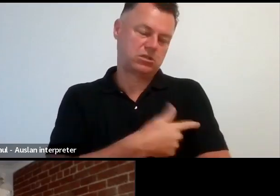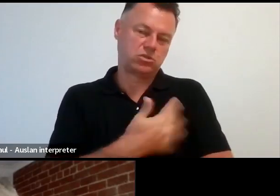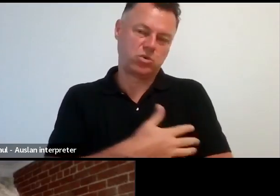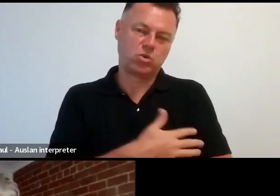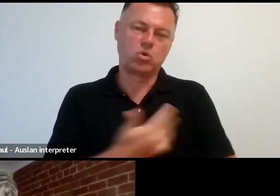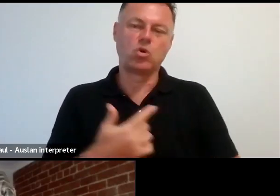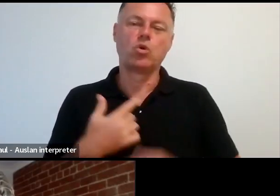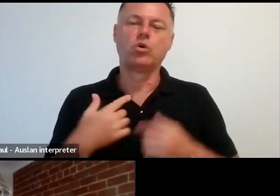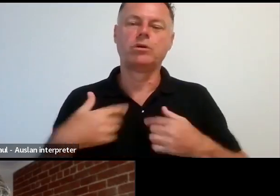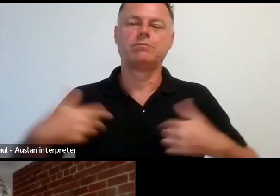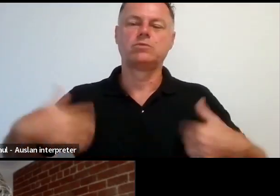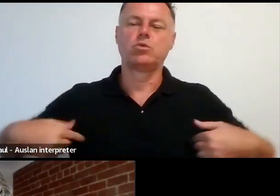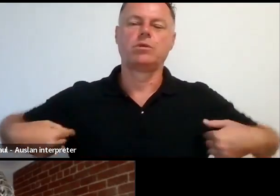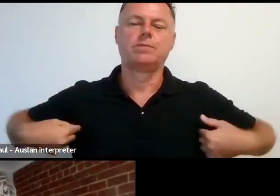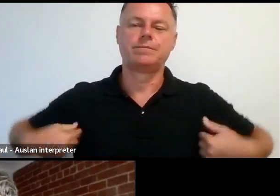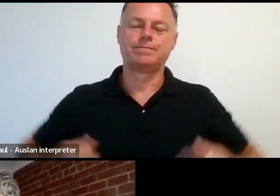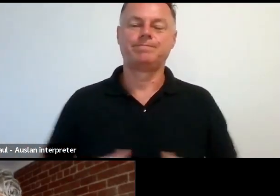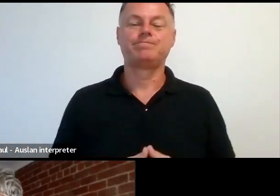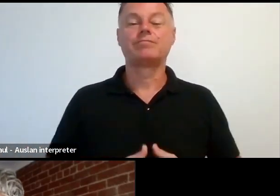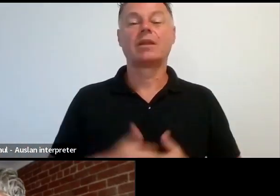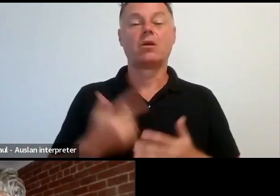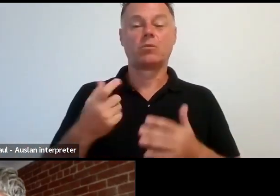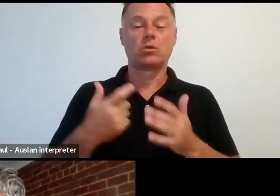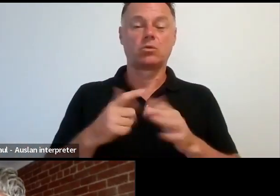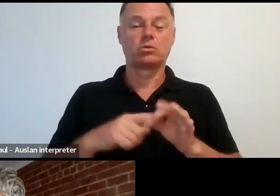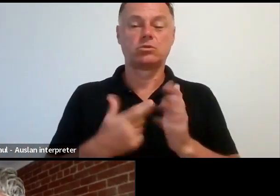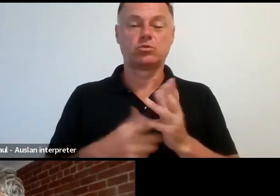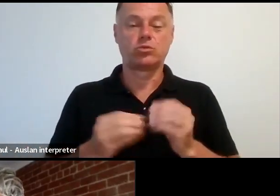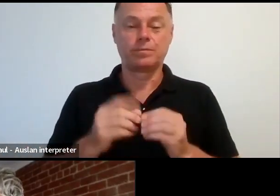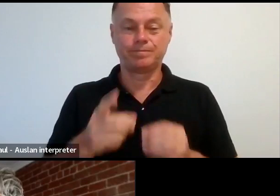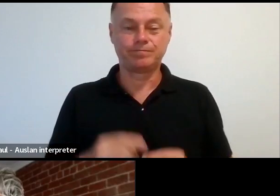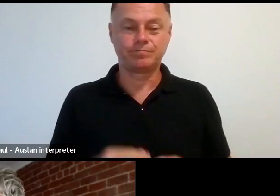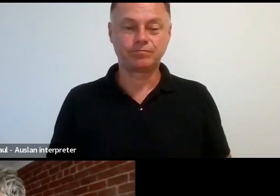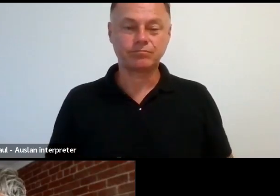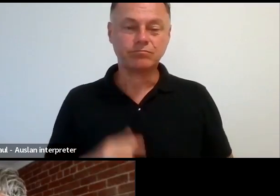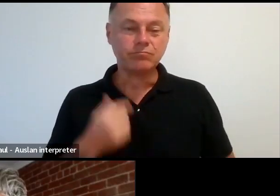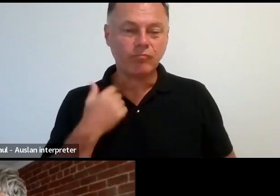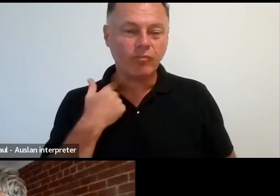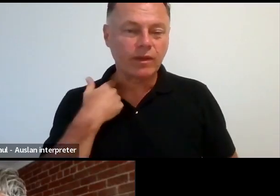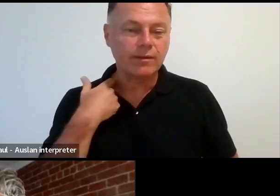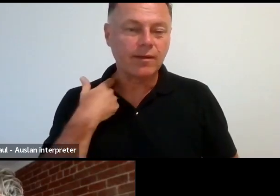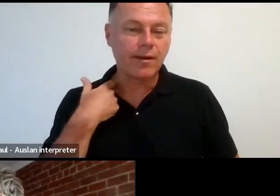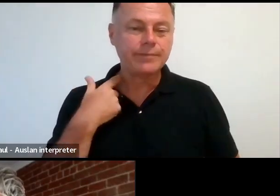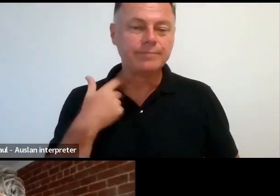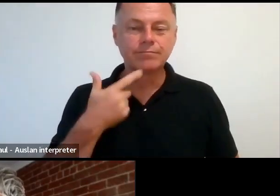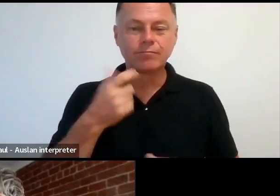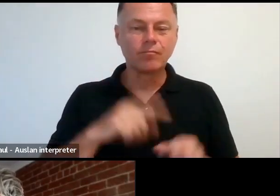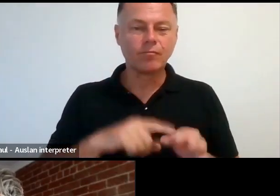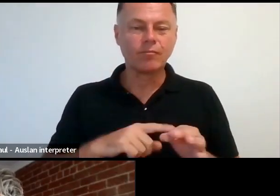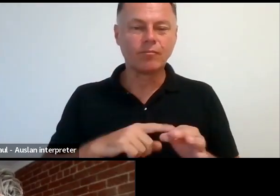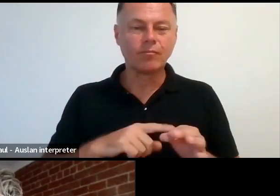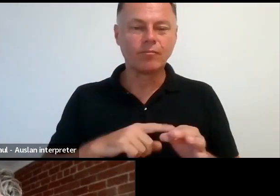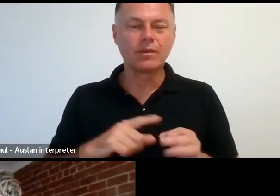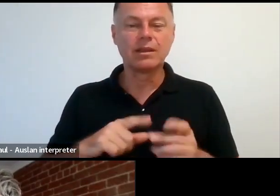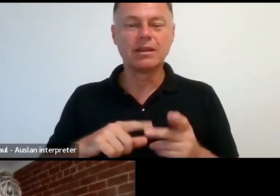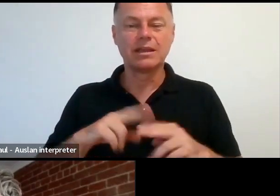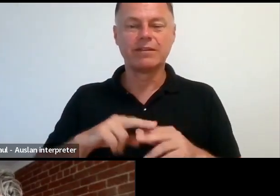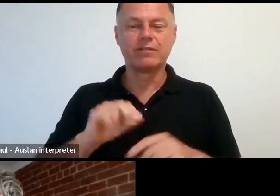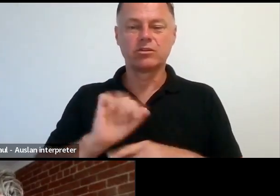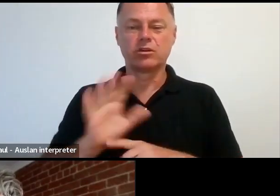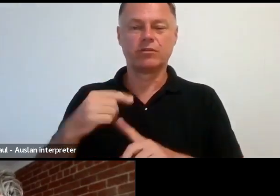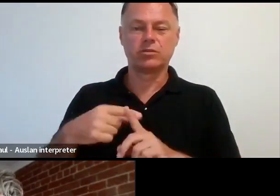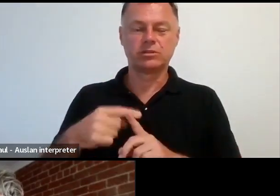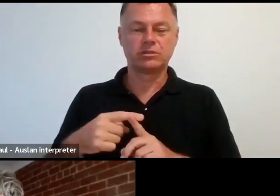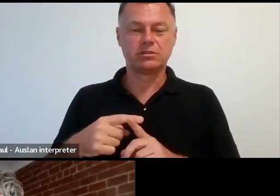And another question for you, which is from an attendee, and this is quoting the question: a COVID positive friend declined to